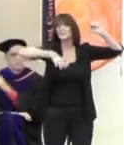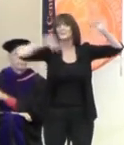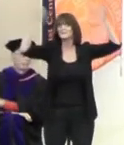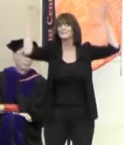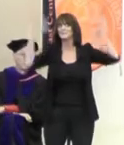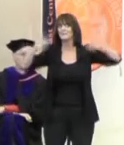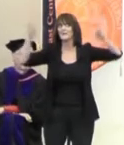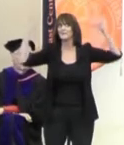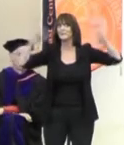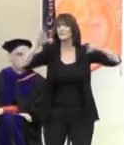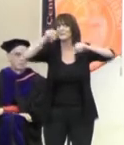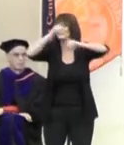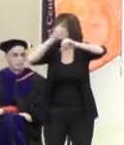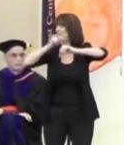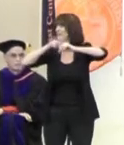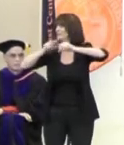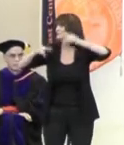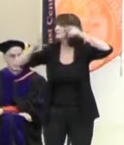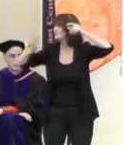Basketball National Runner-Up